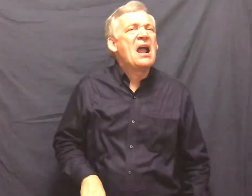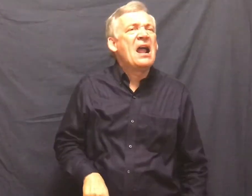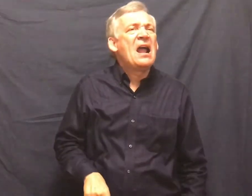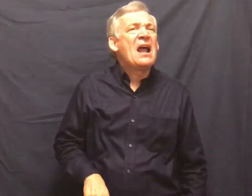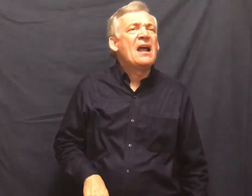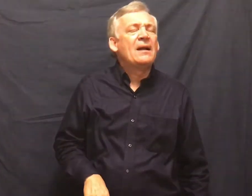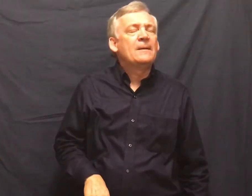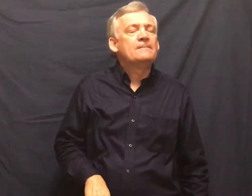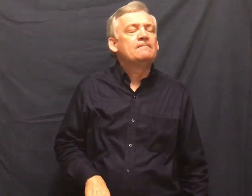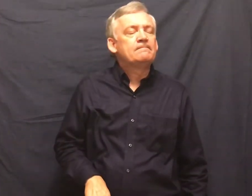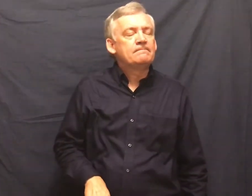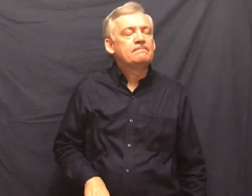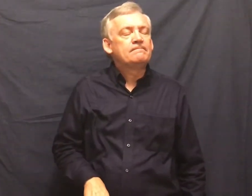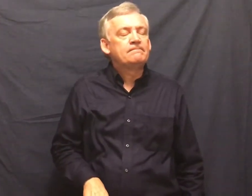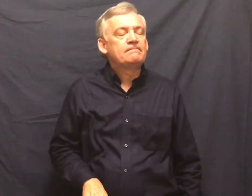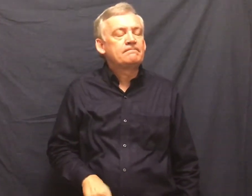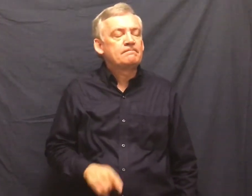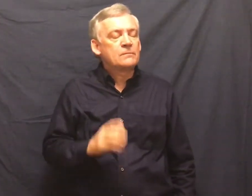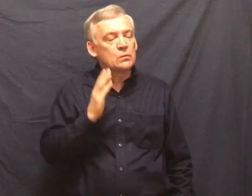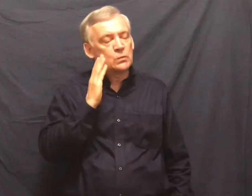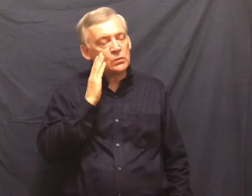Gonna do it soon.